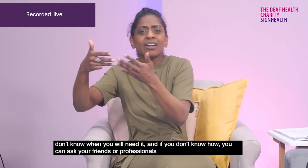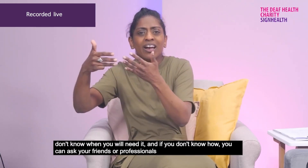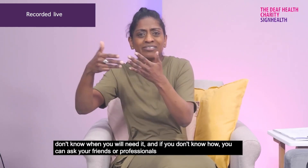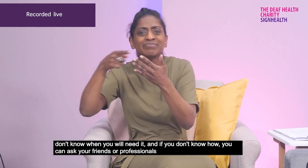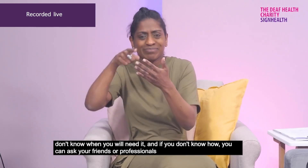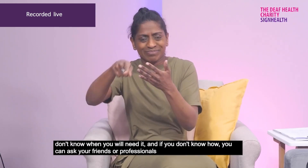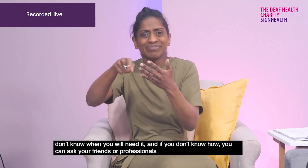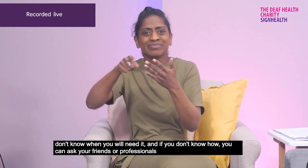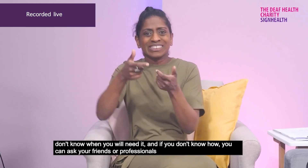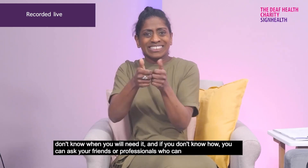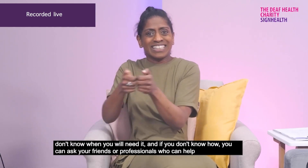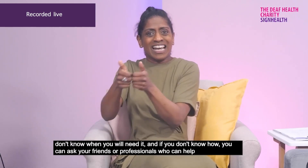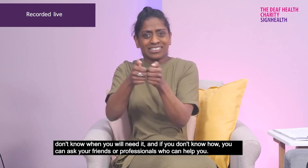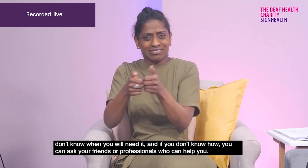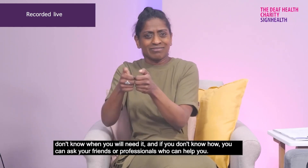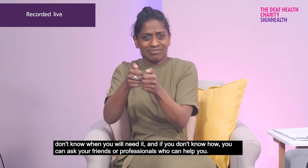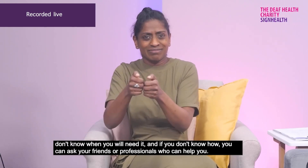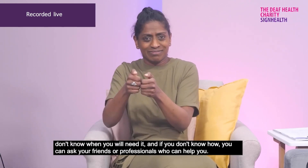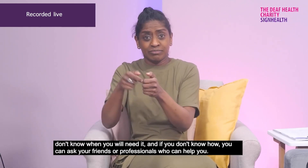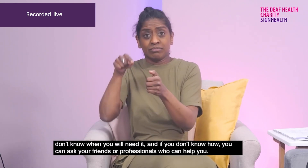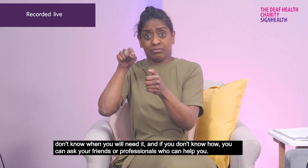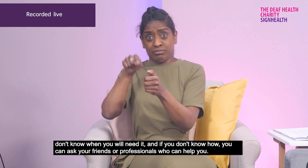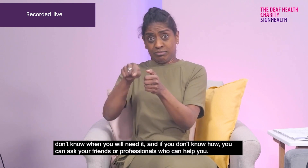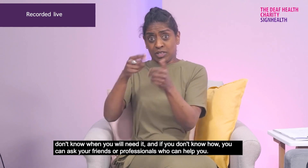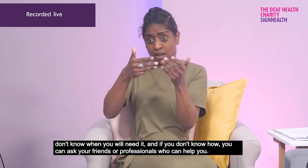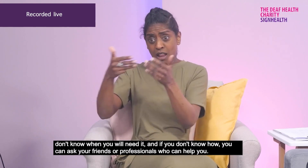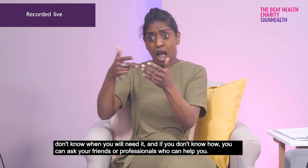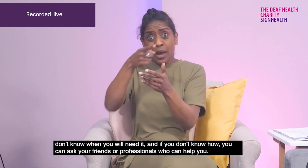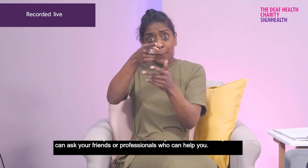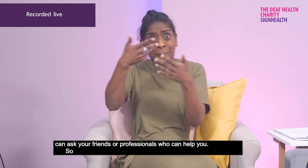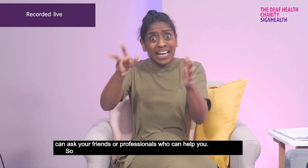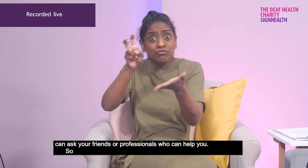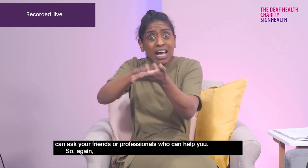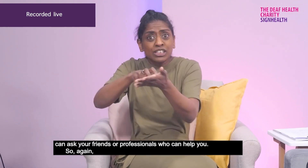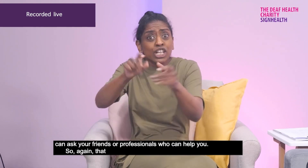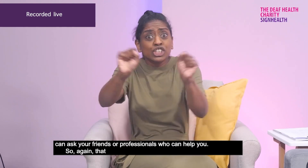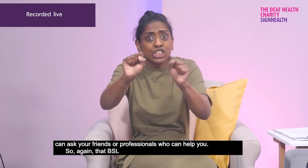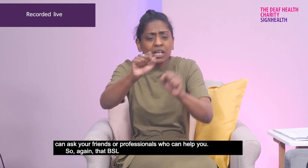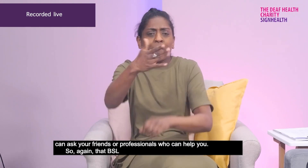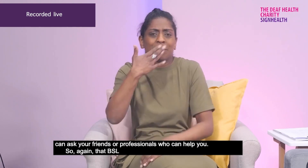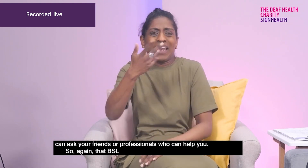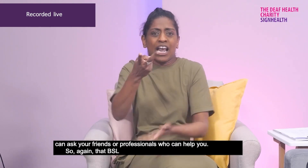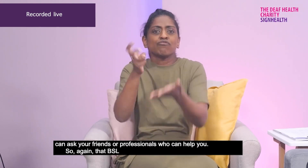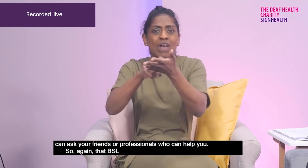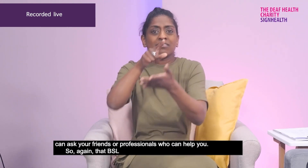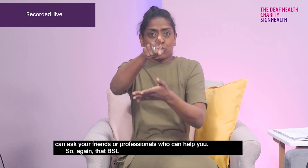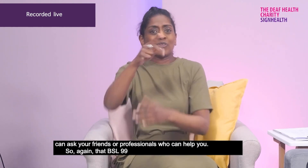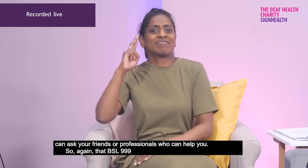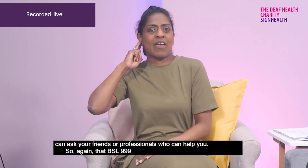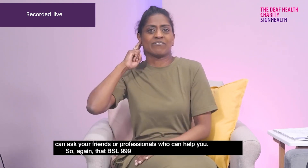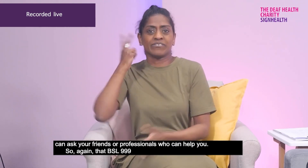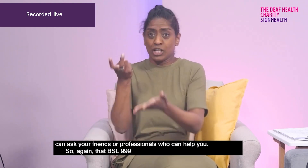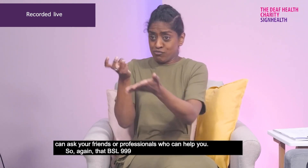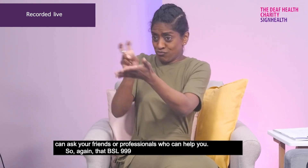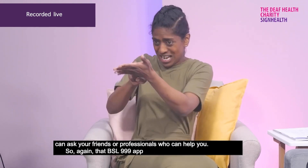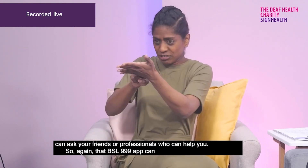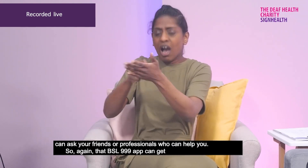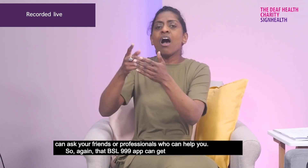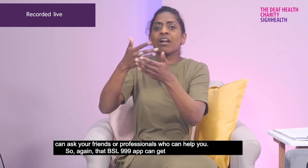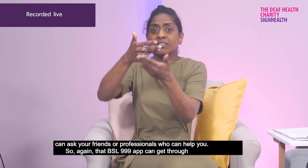So again, that BSL 999 app can get through to the police services, but you can also use text 999. So